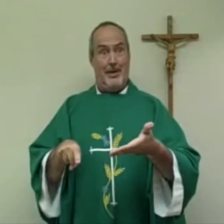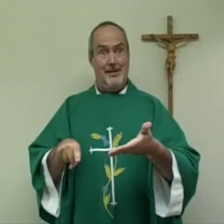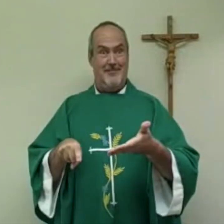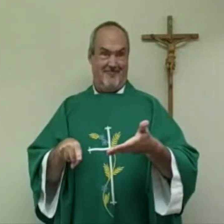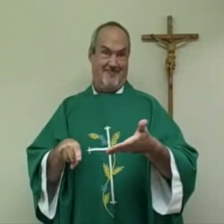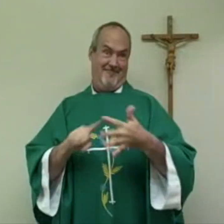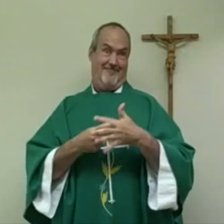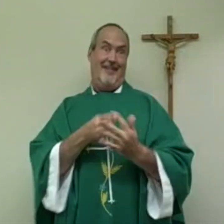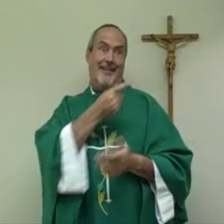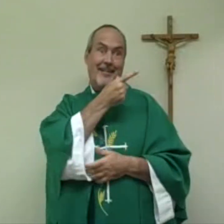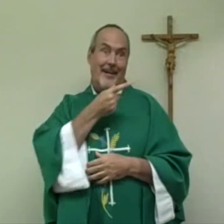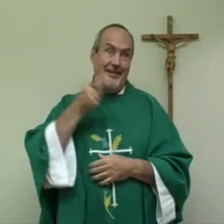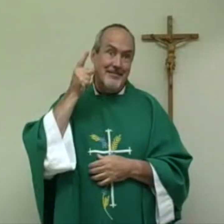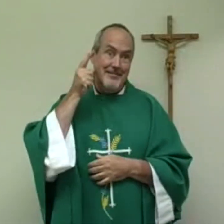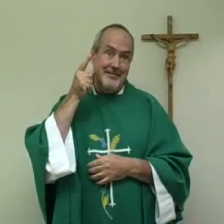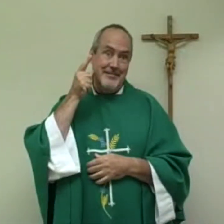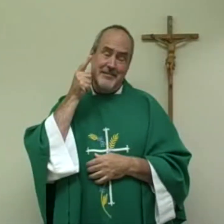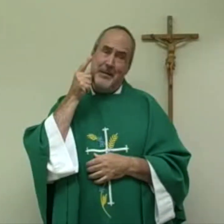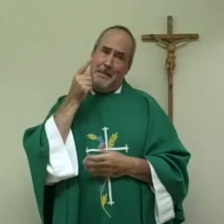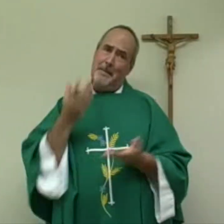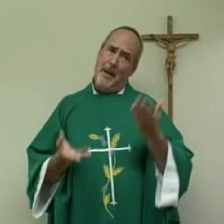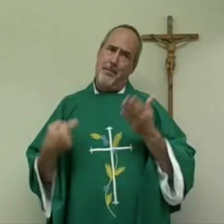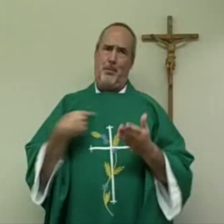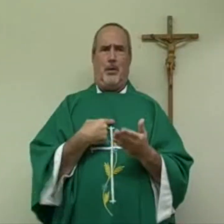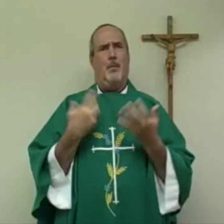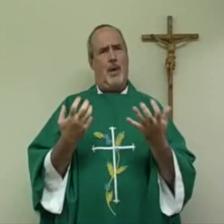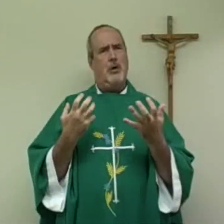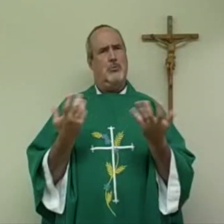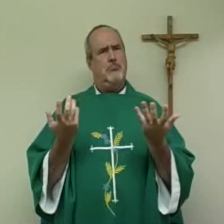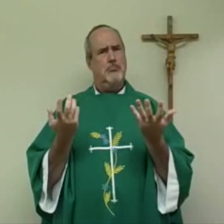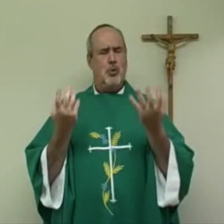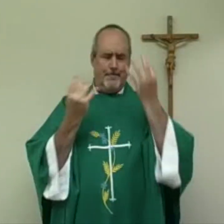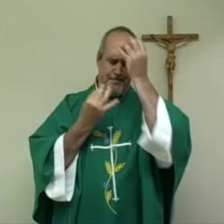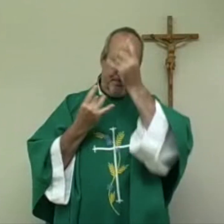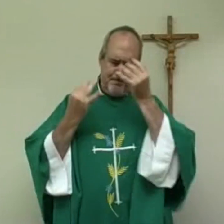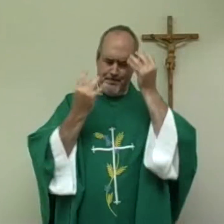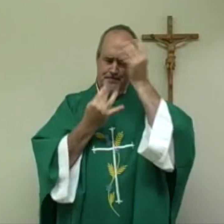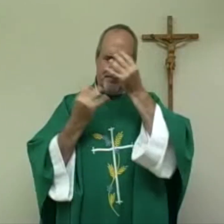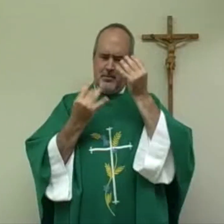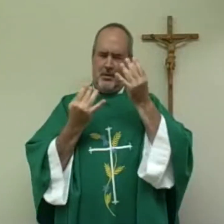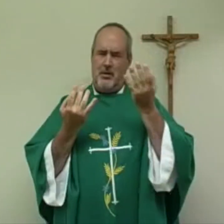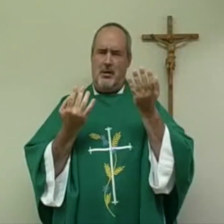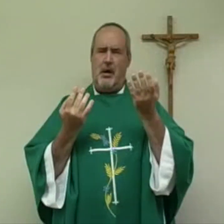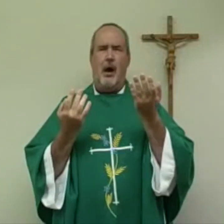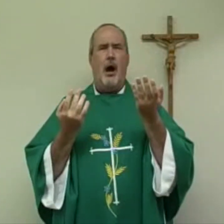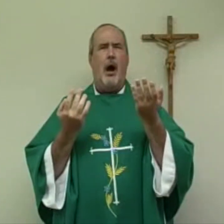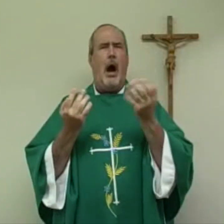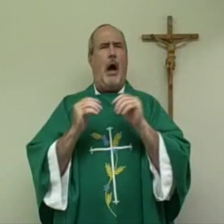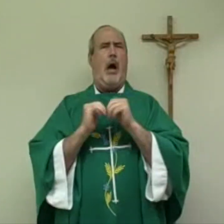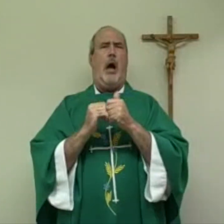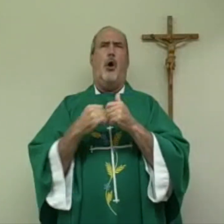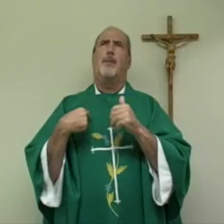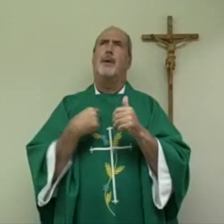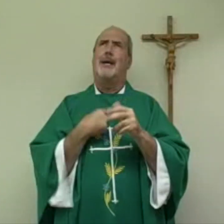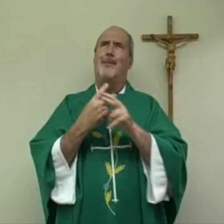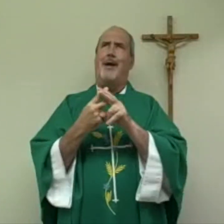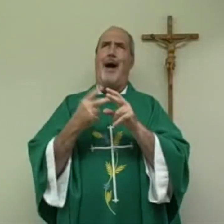So I know next week is the beginning of Lent. So maybe we want to reflect